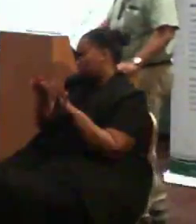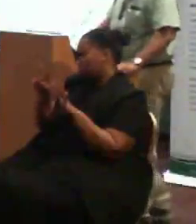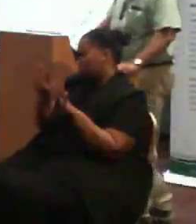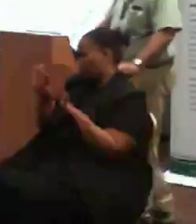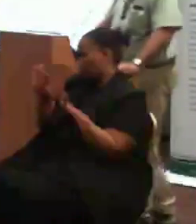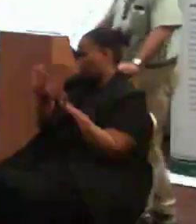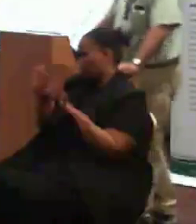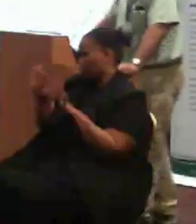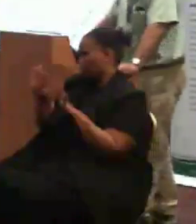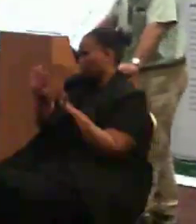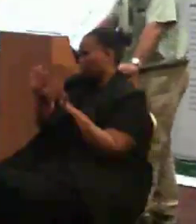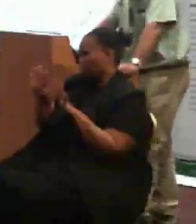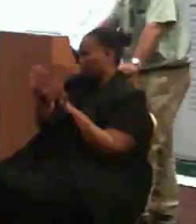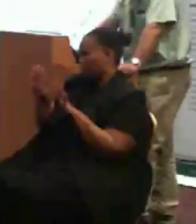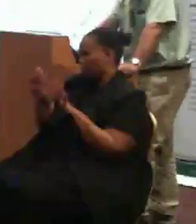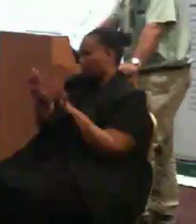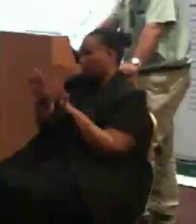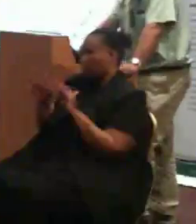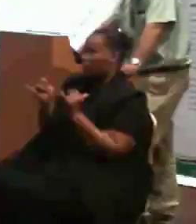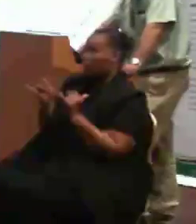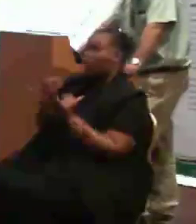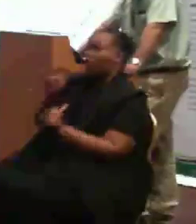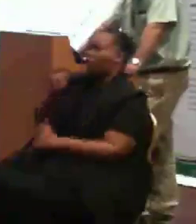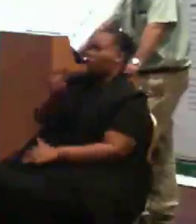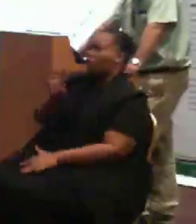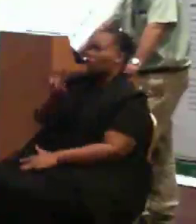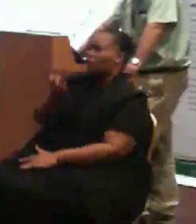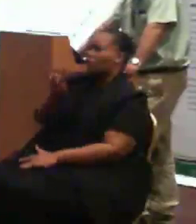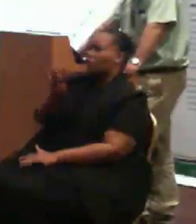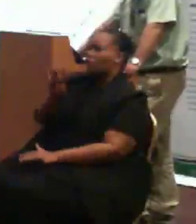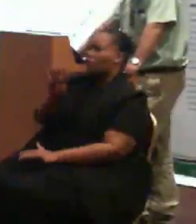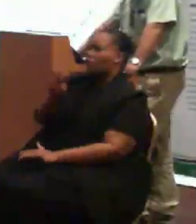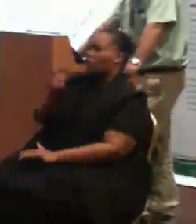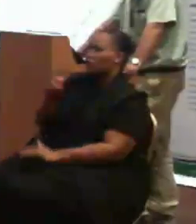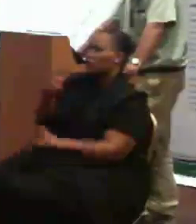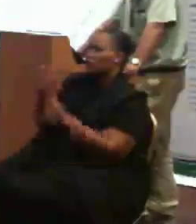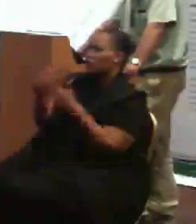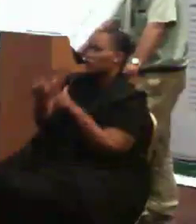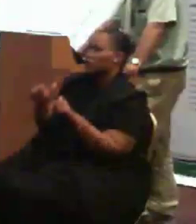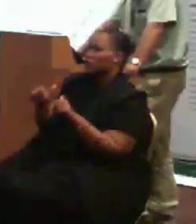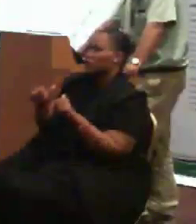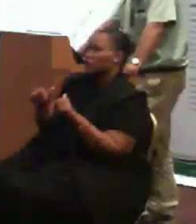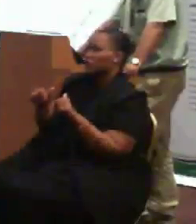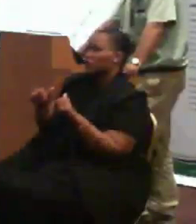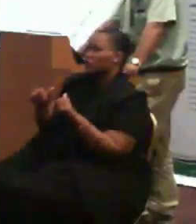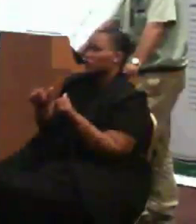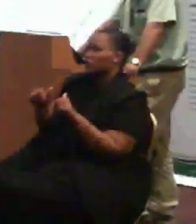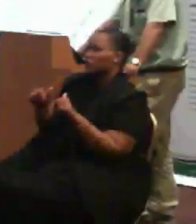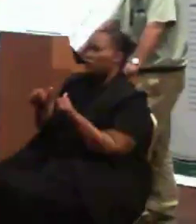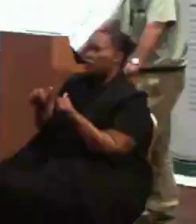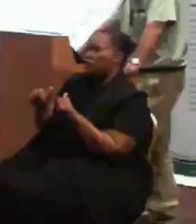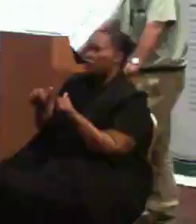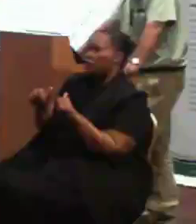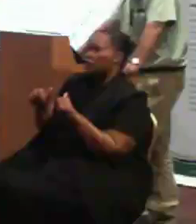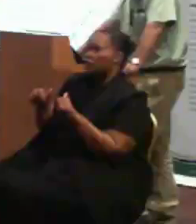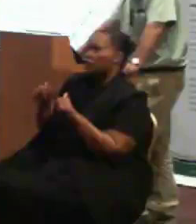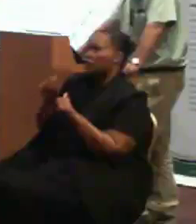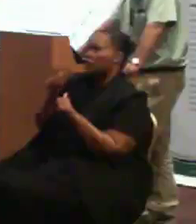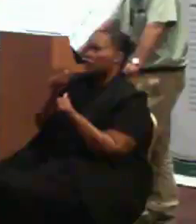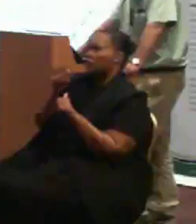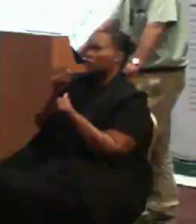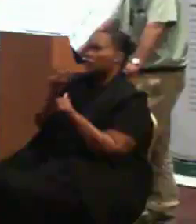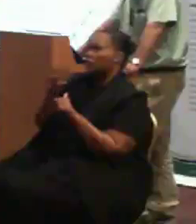of 140% on salary account to manage 17% more installed generating